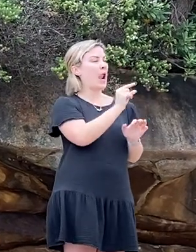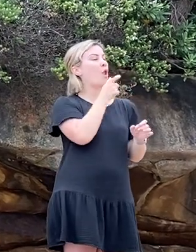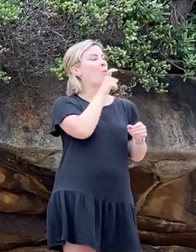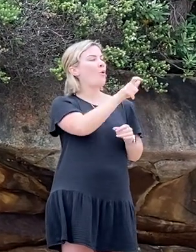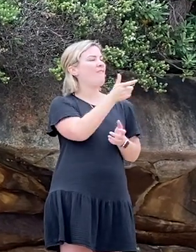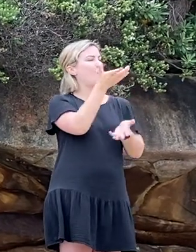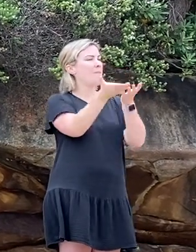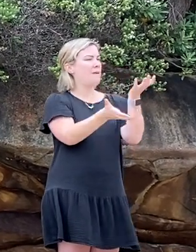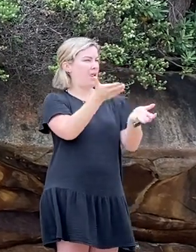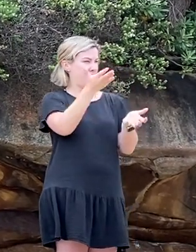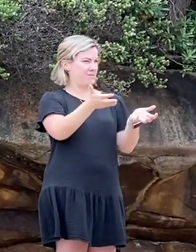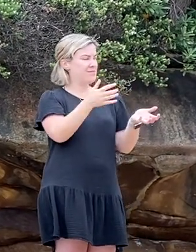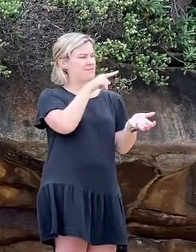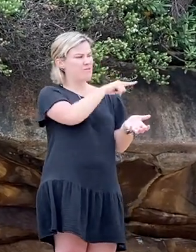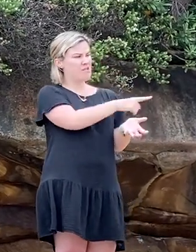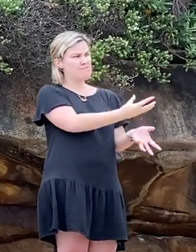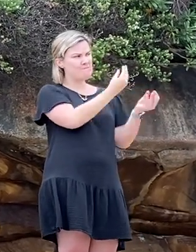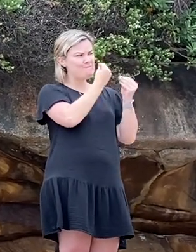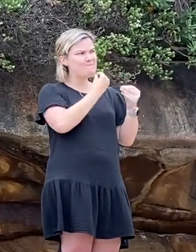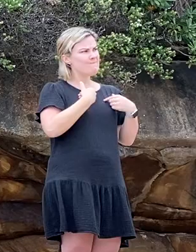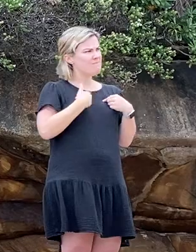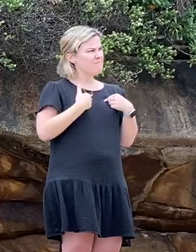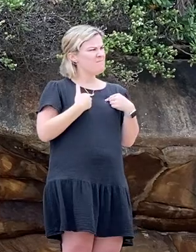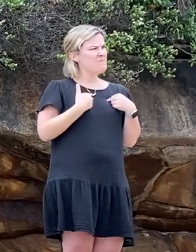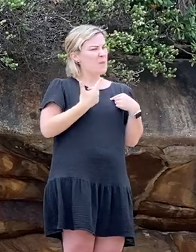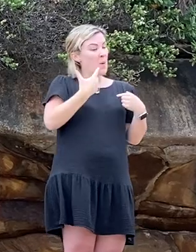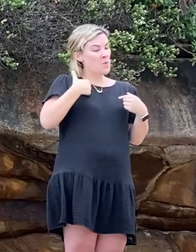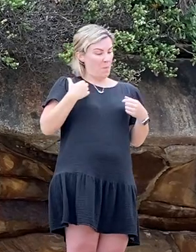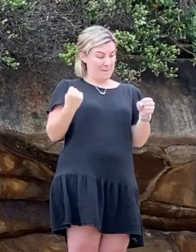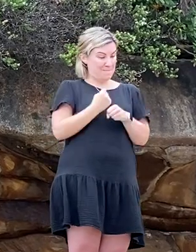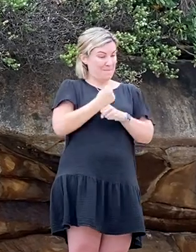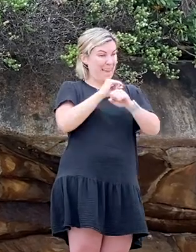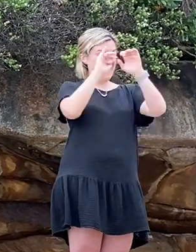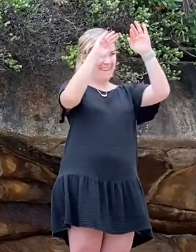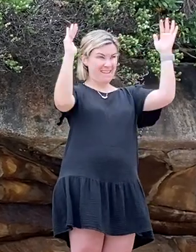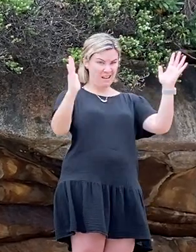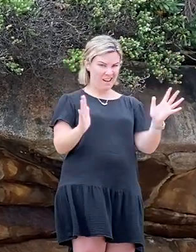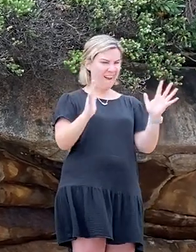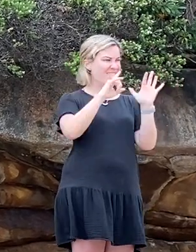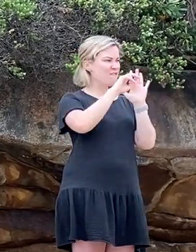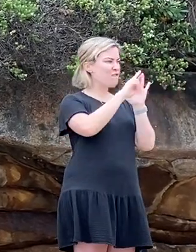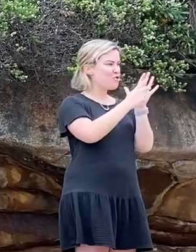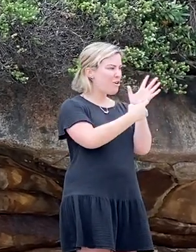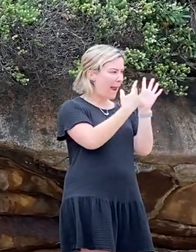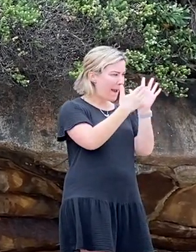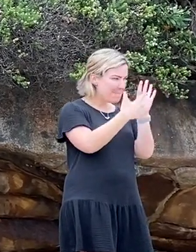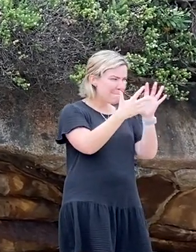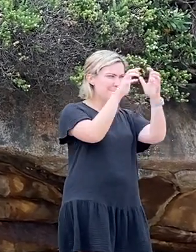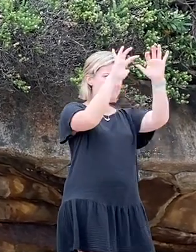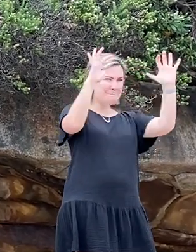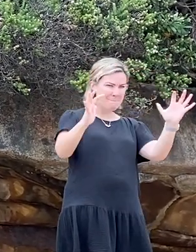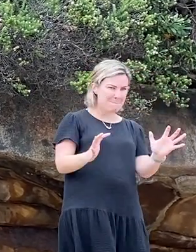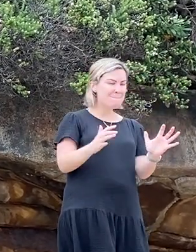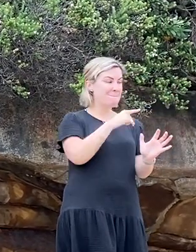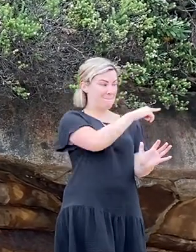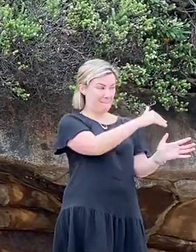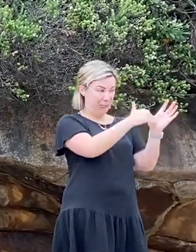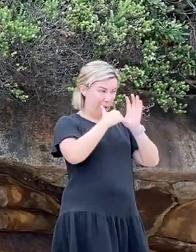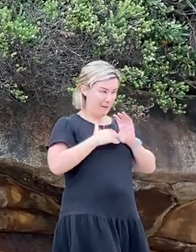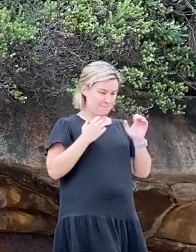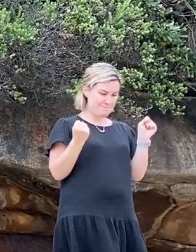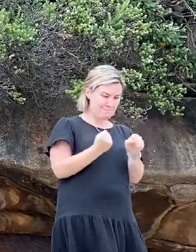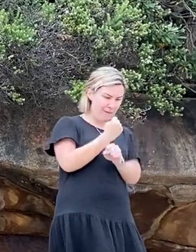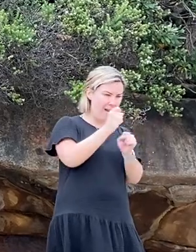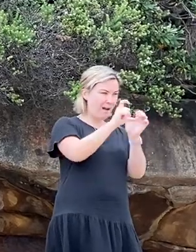to weld, and we made the frame together, and then he helped me put the clay on and did the